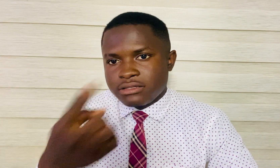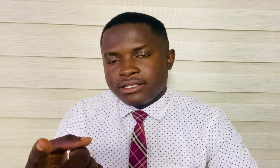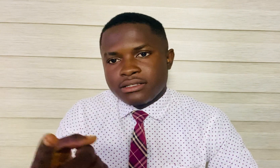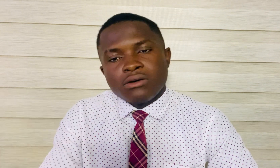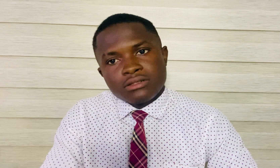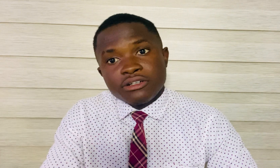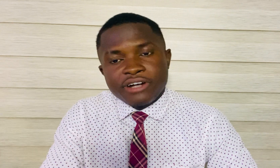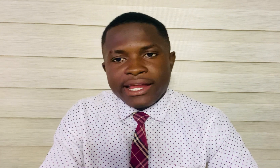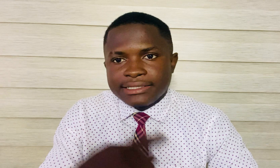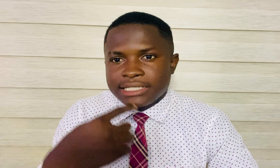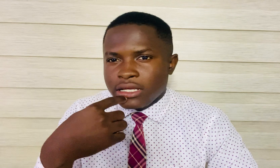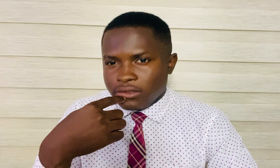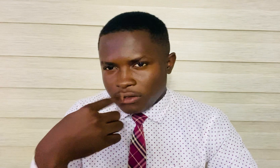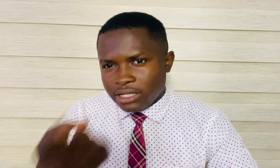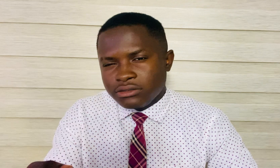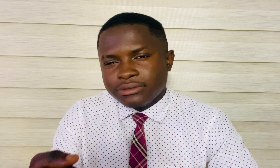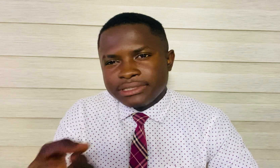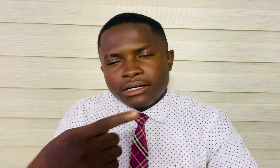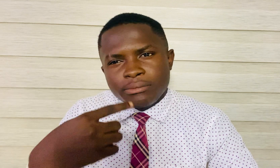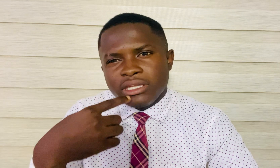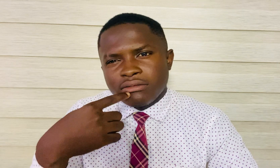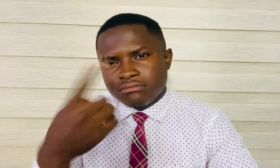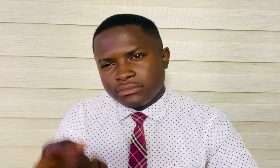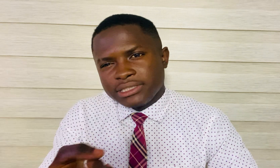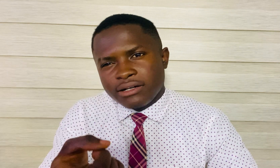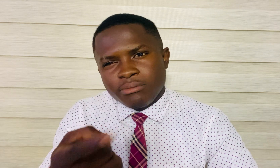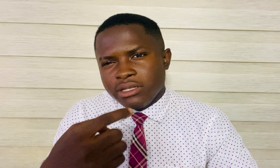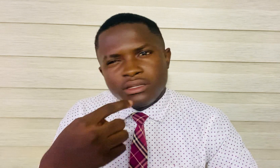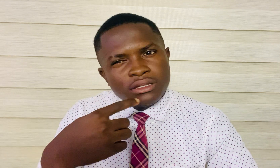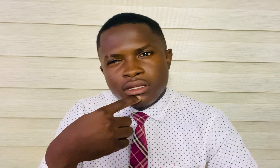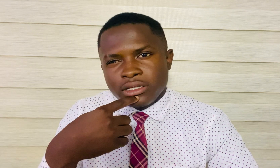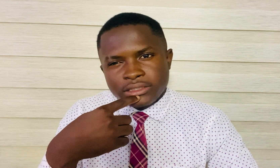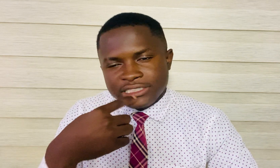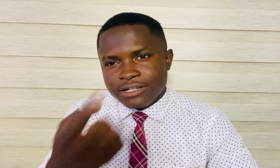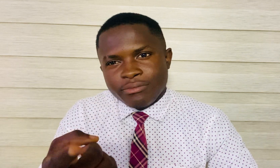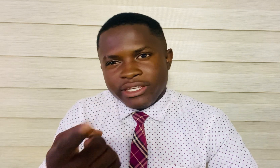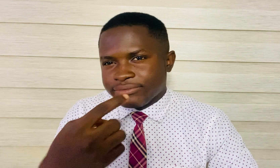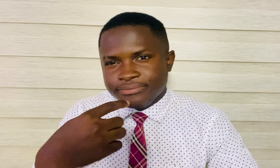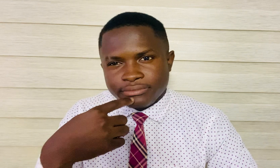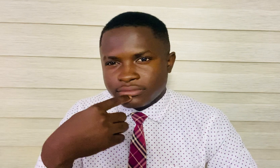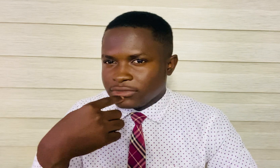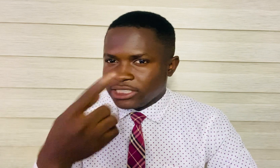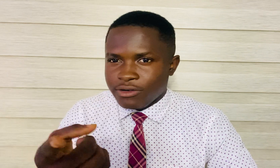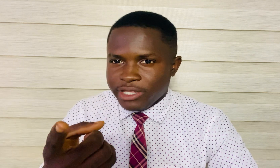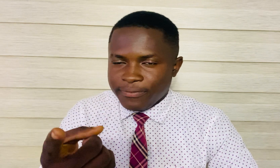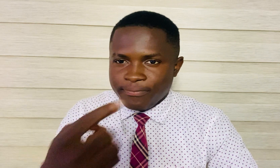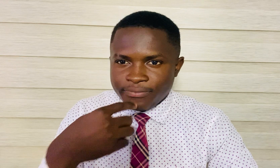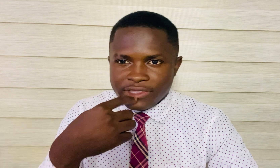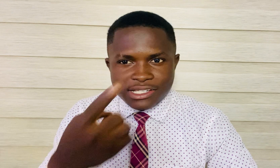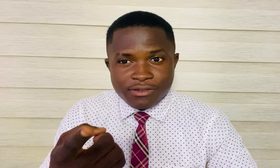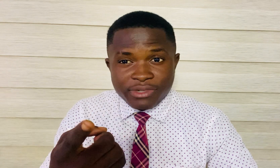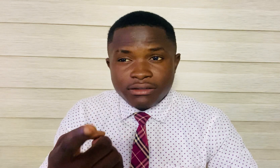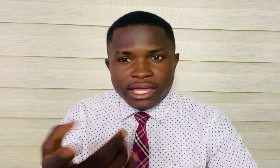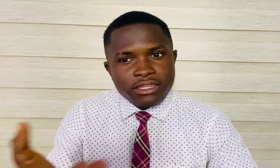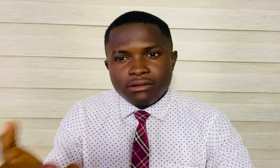is also right. You can do tell me, tell me, tell me, tell me, tell me. And you are